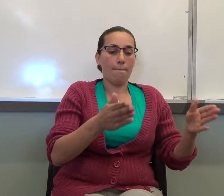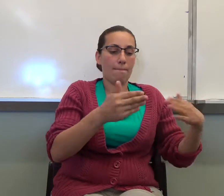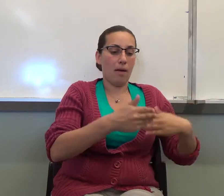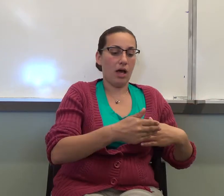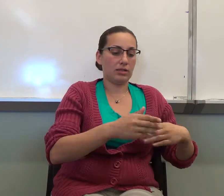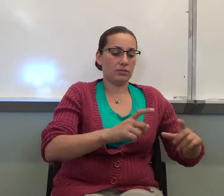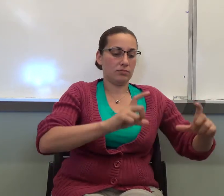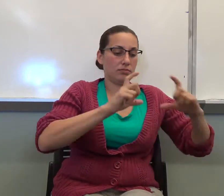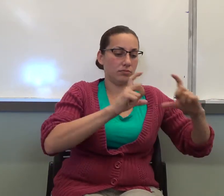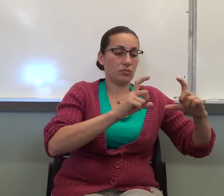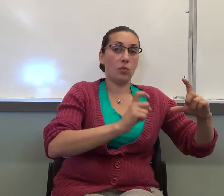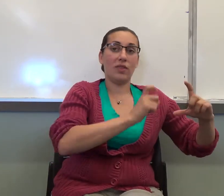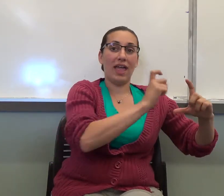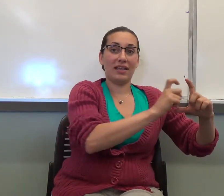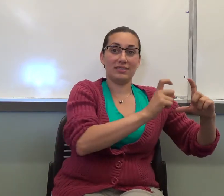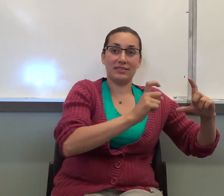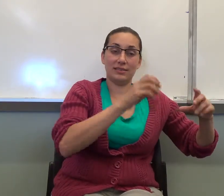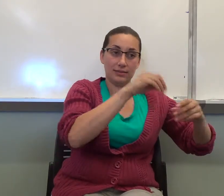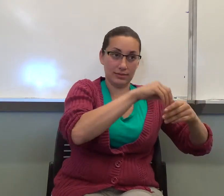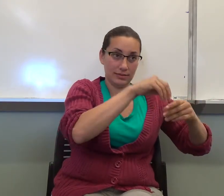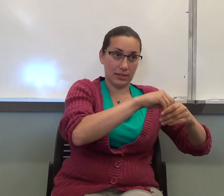And you could have a Y box.